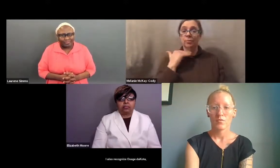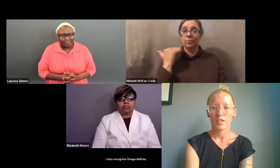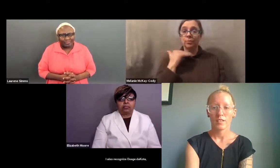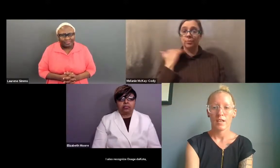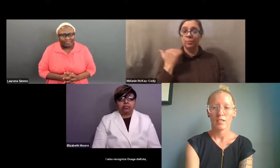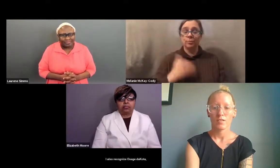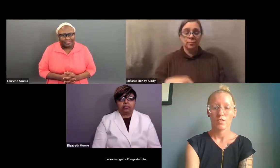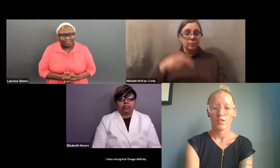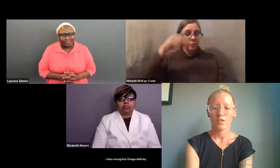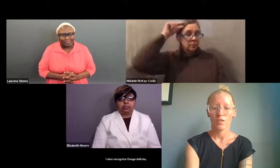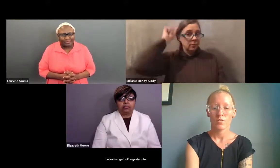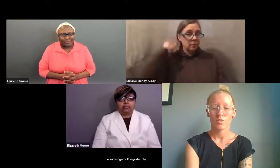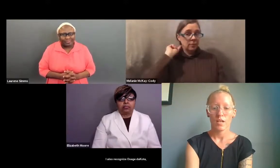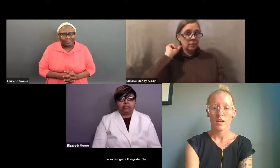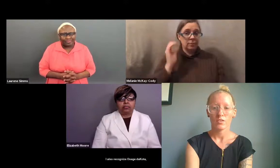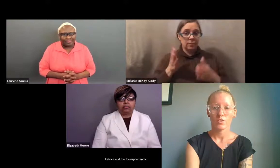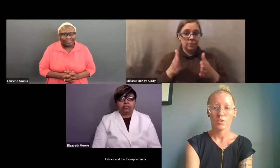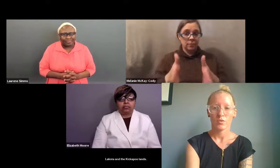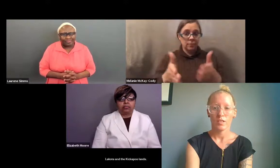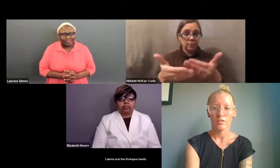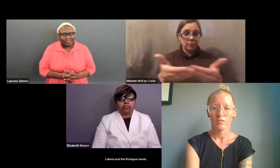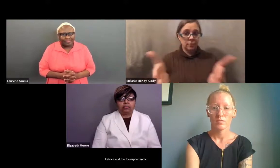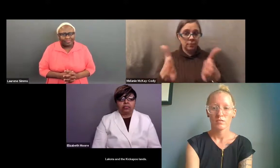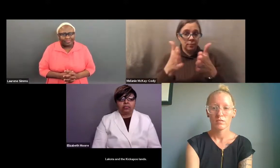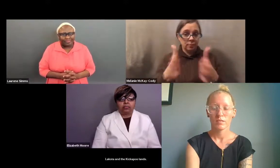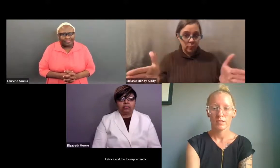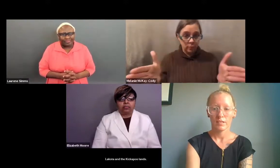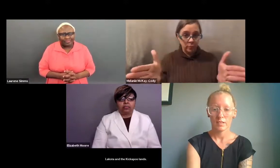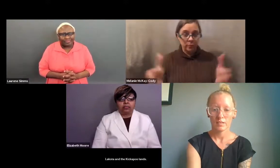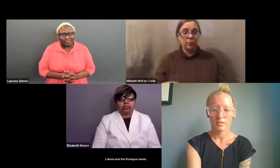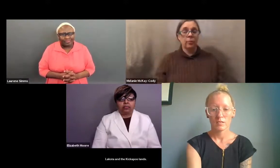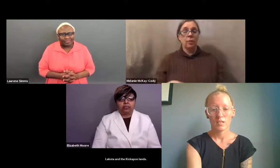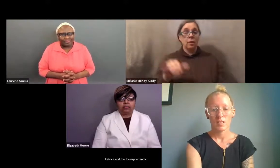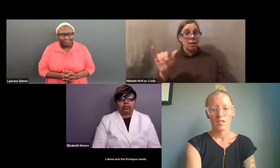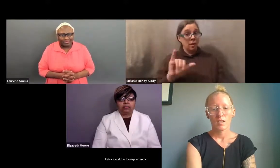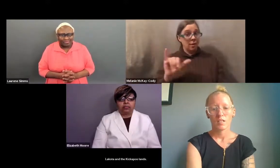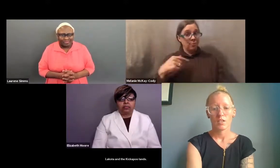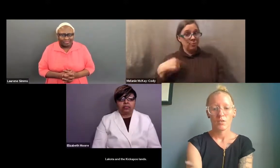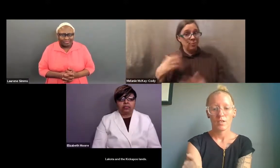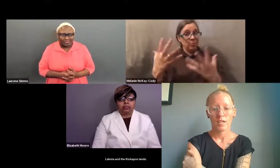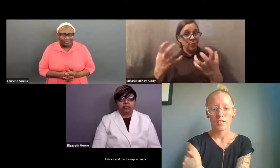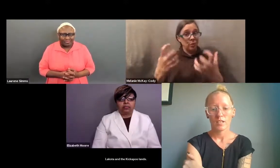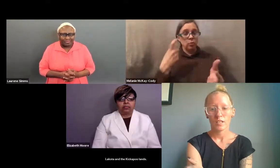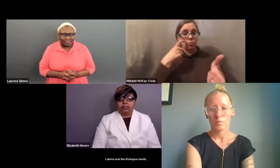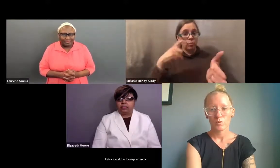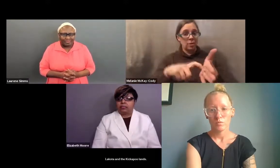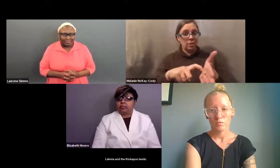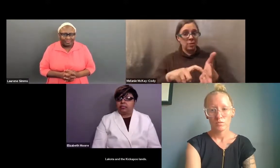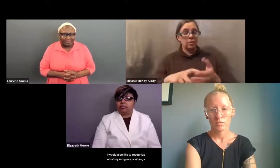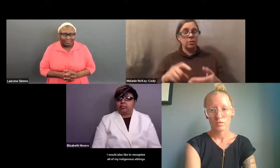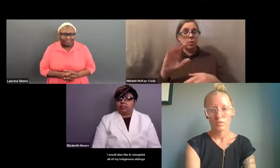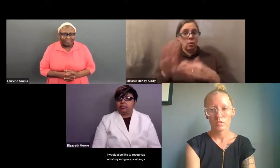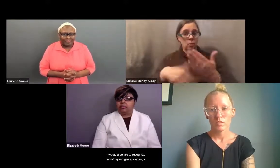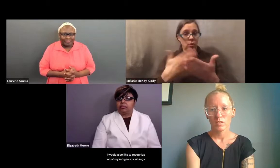I also recognize Osage Dakota land, Lakota and